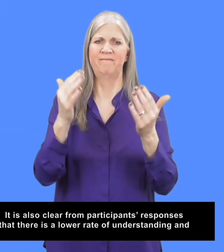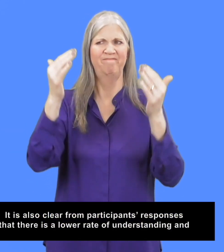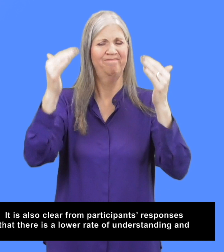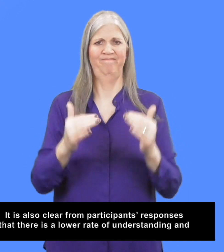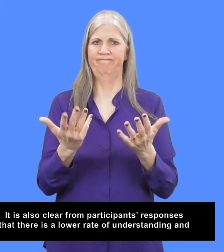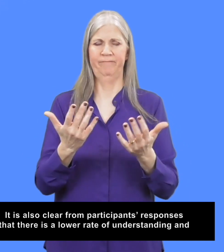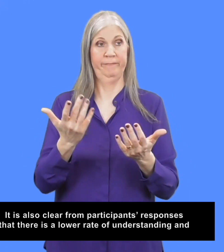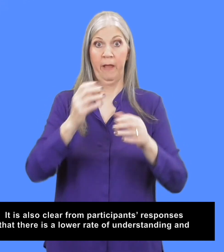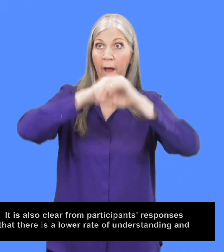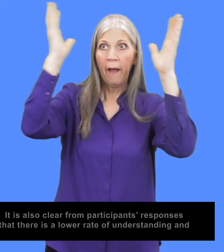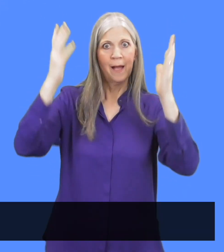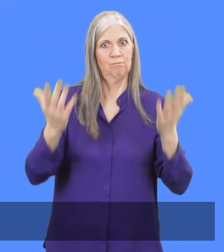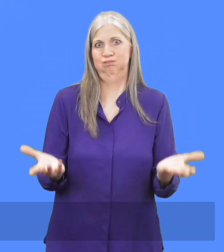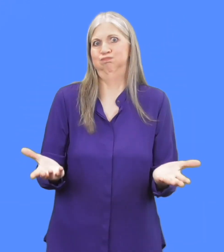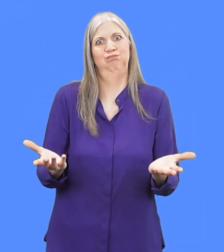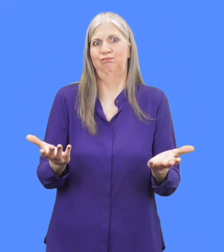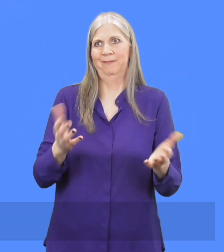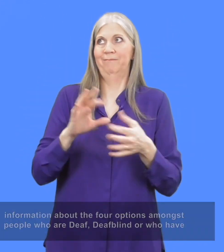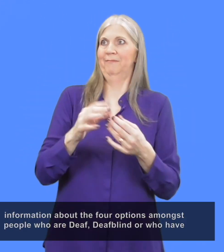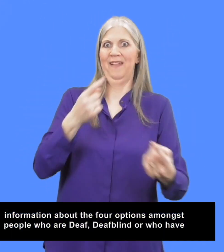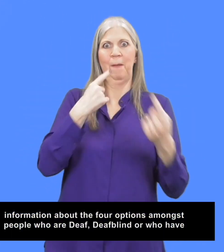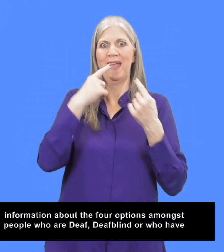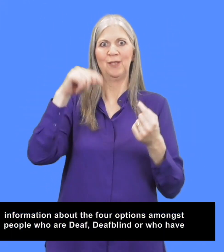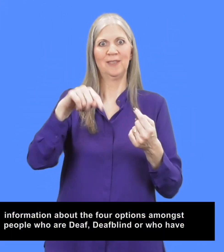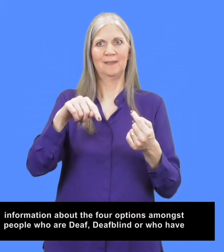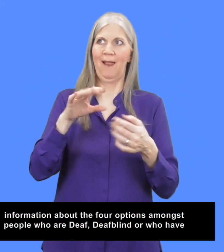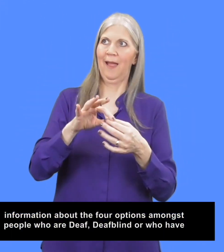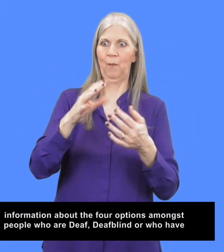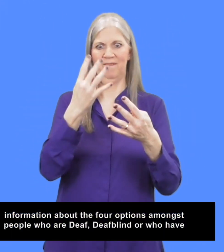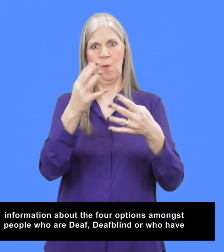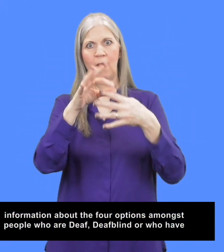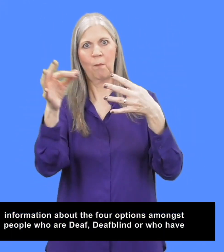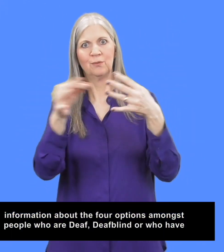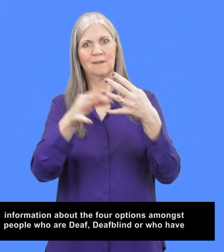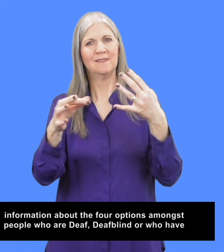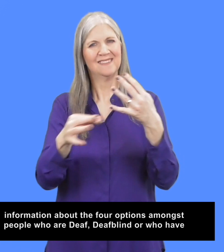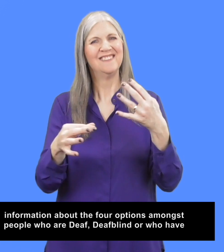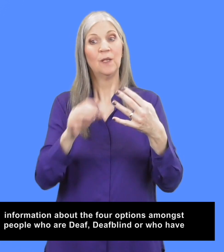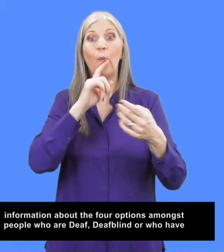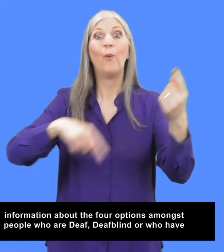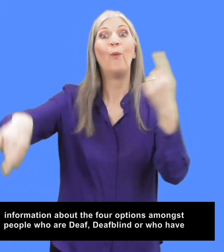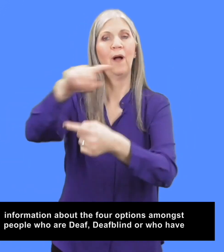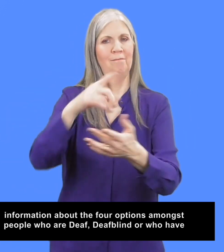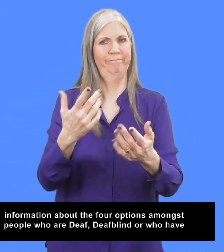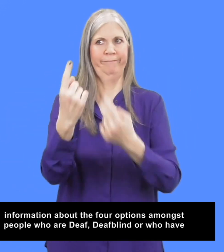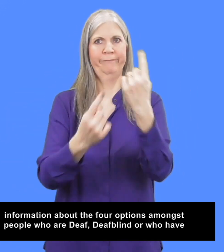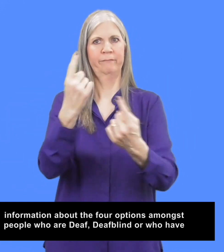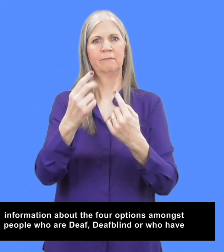of understanding and information about the 4 options amongst people who are deaf, deafblind, or